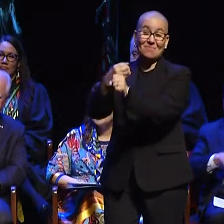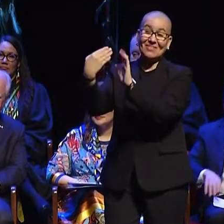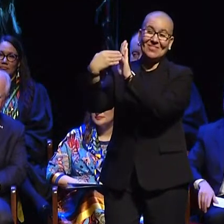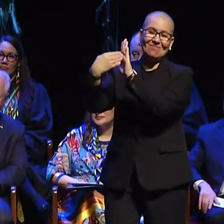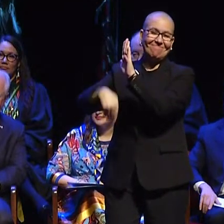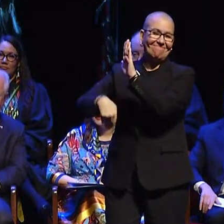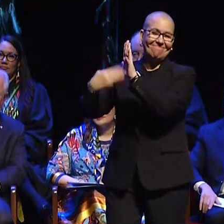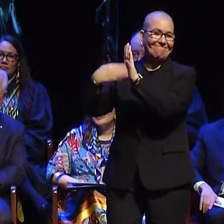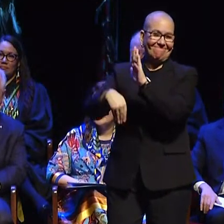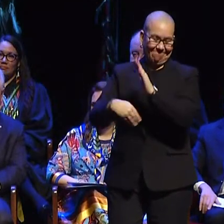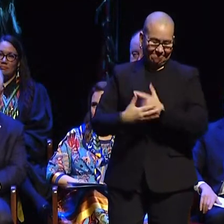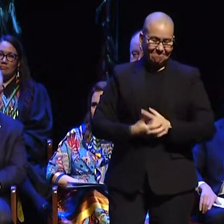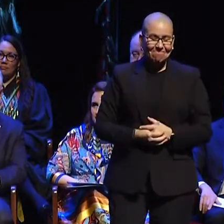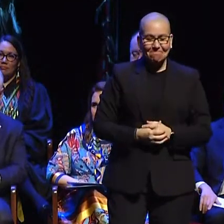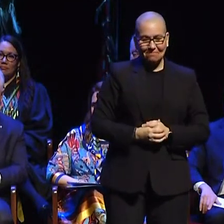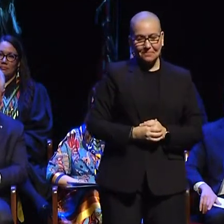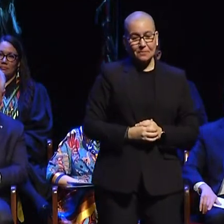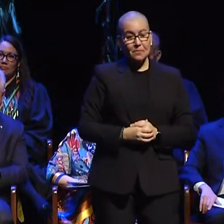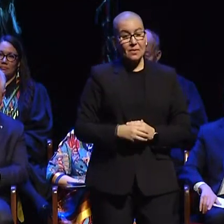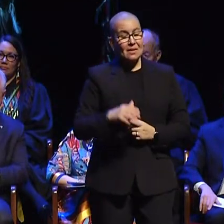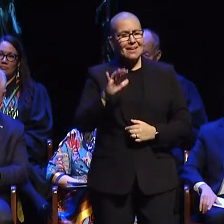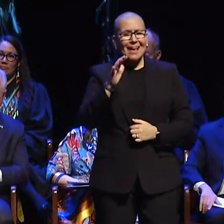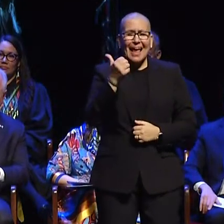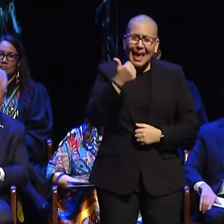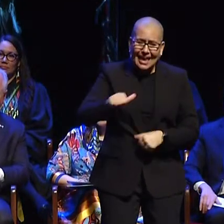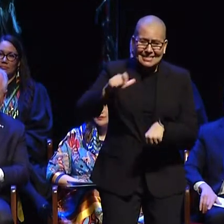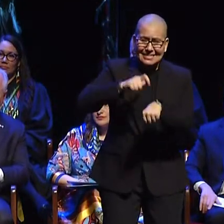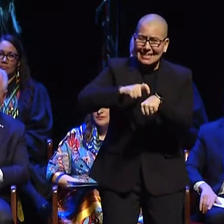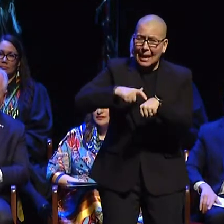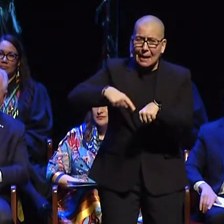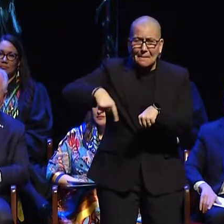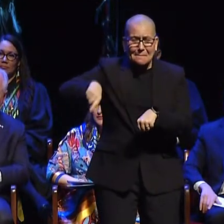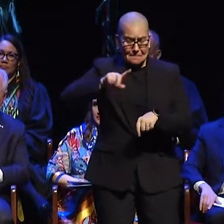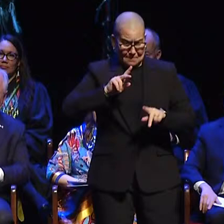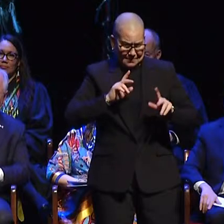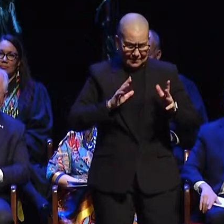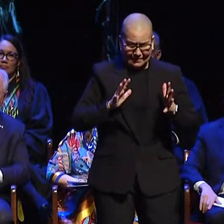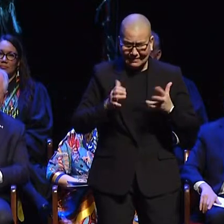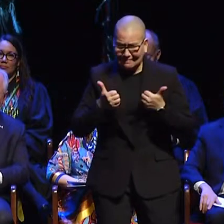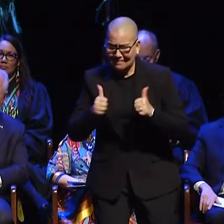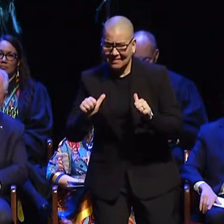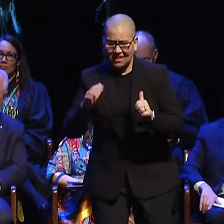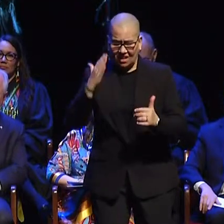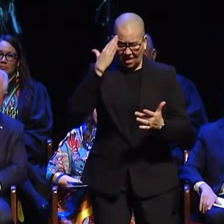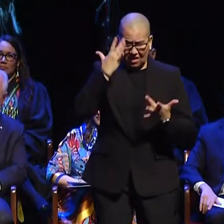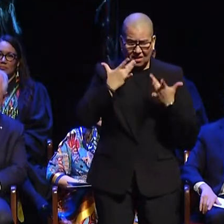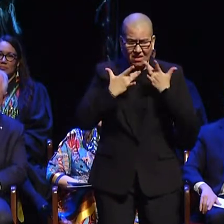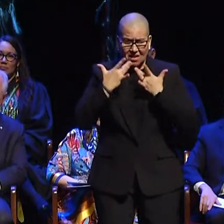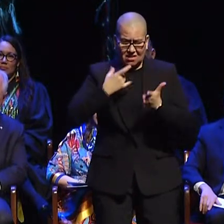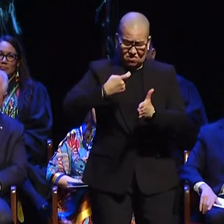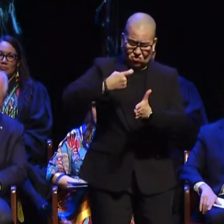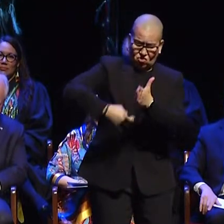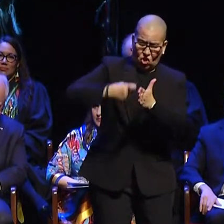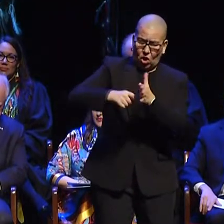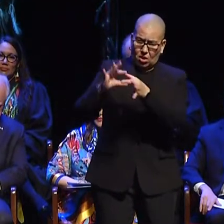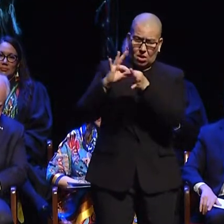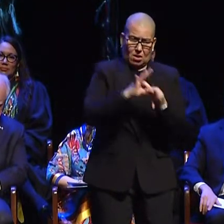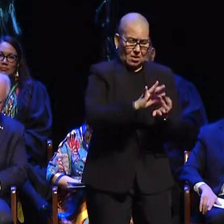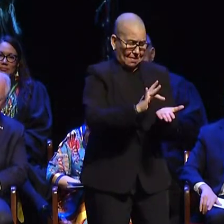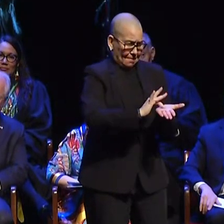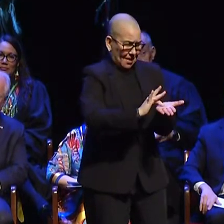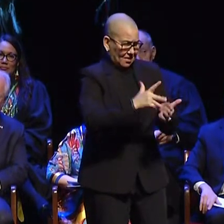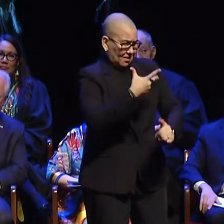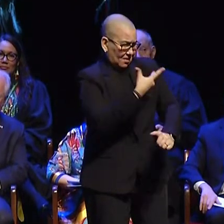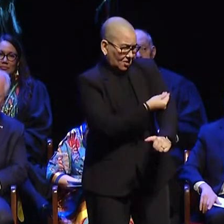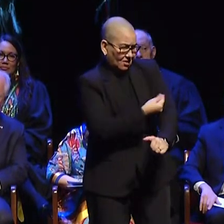Anytime anyone tries to keep either the cost of insulin or affording your life out of the